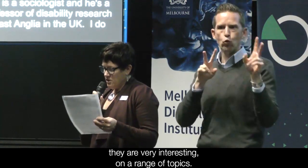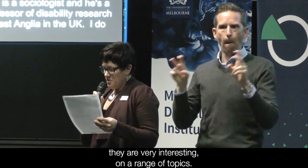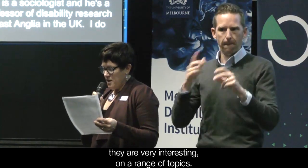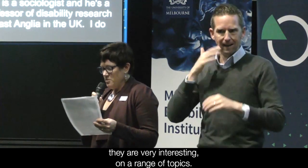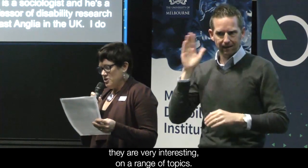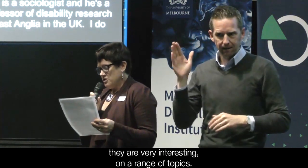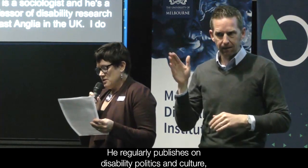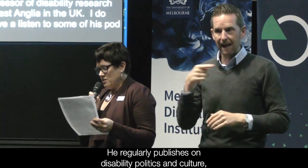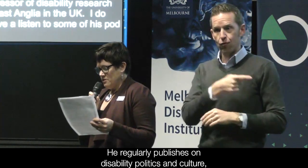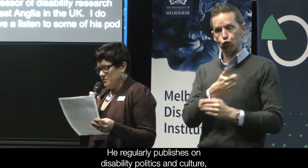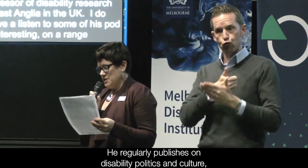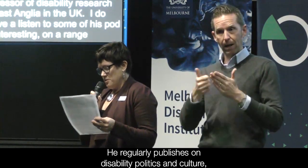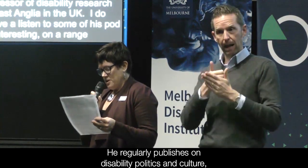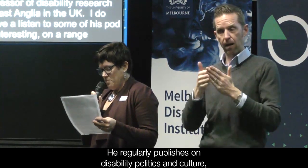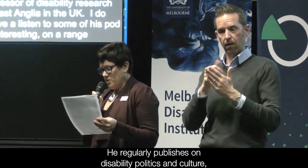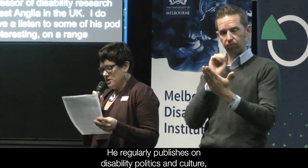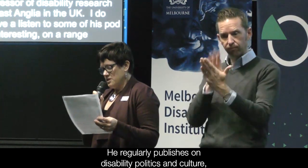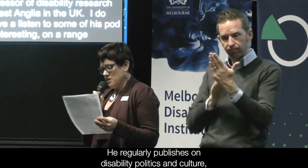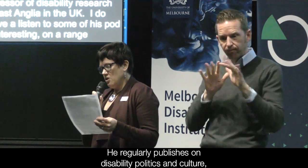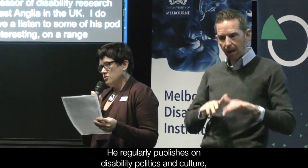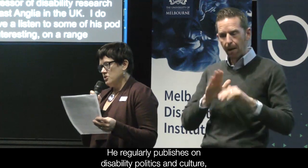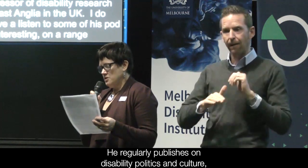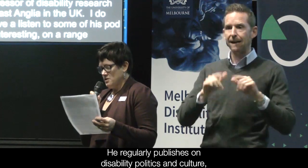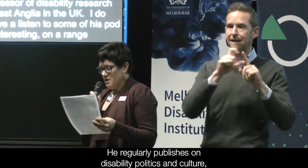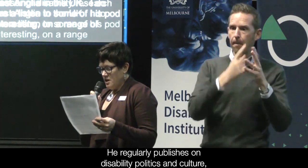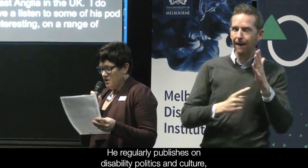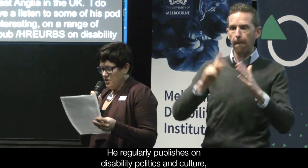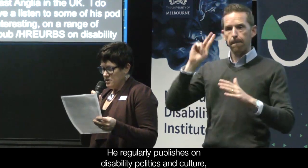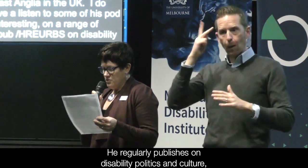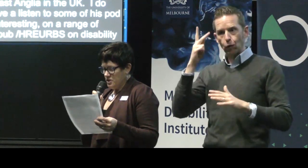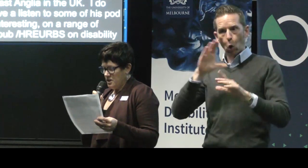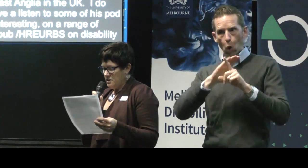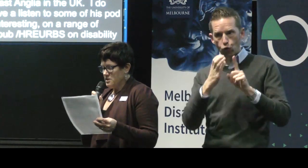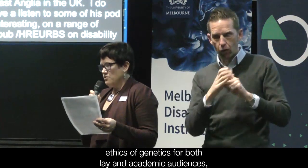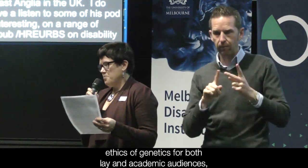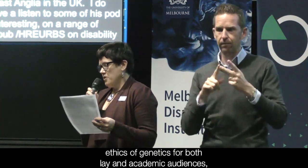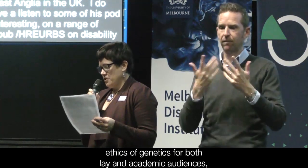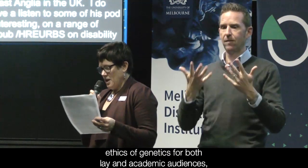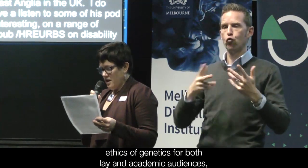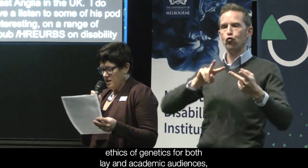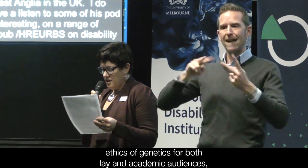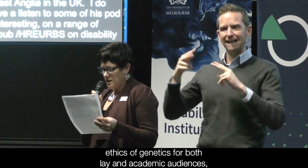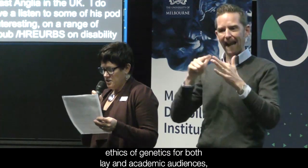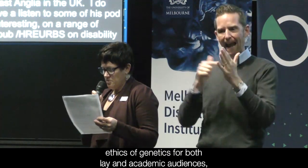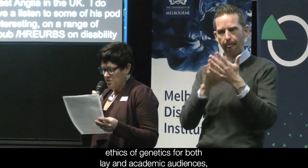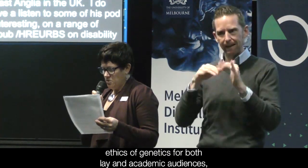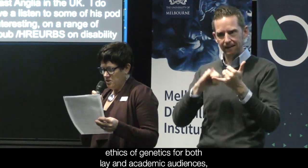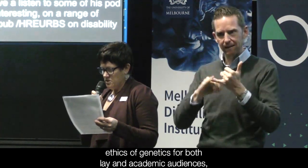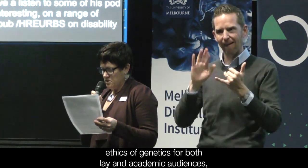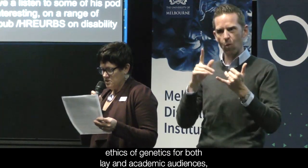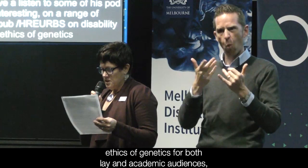He regularly publishes on disability politics and cultures, ethics of genetics for both lay and